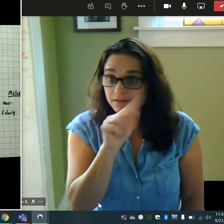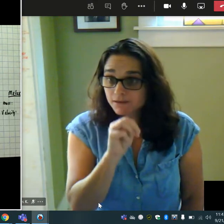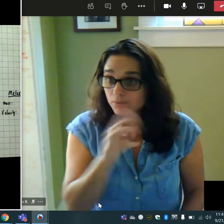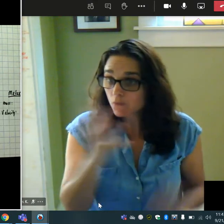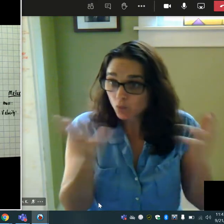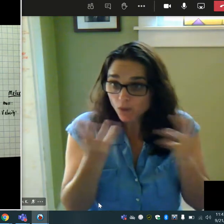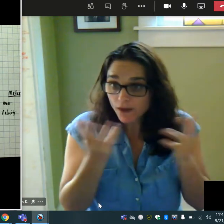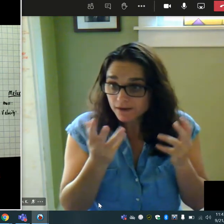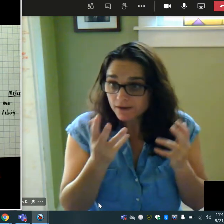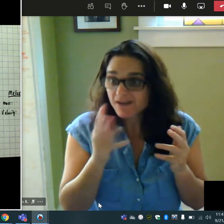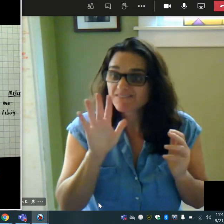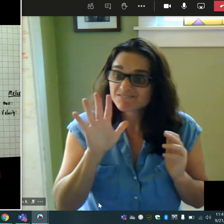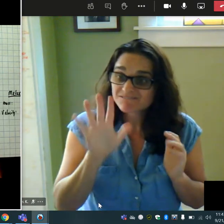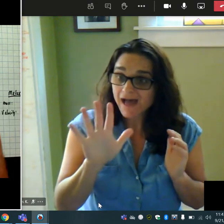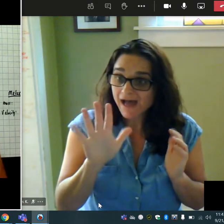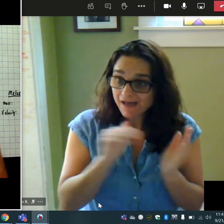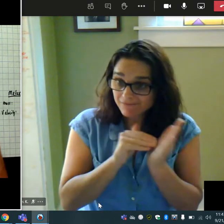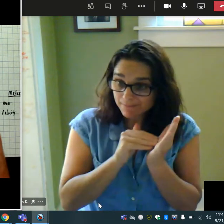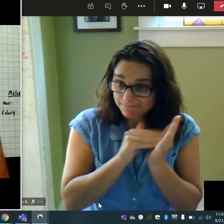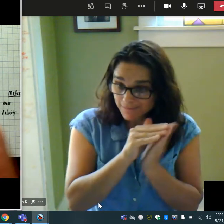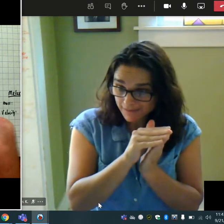million